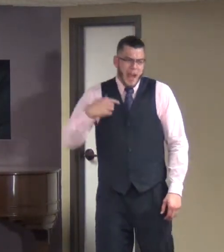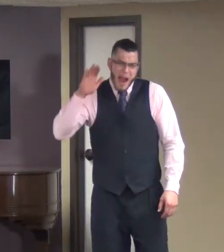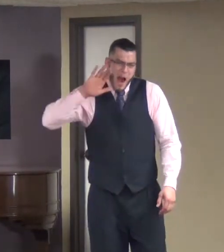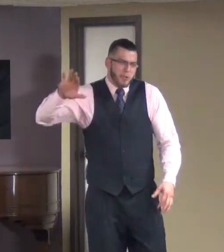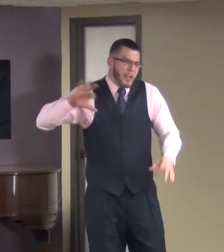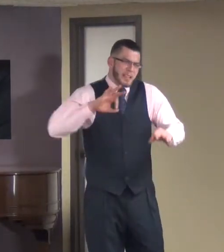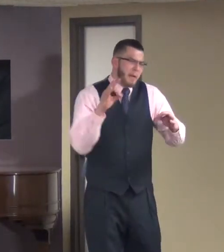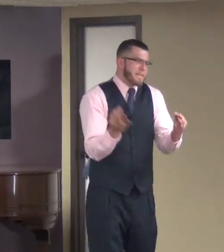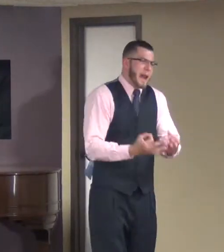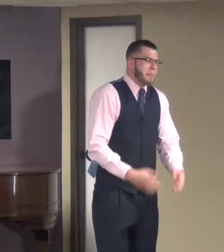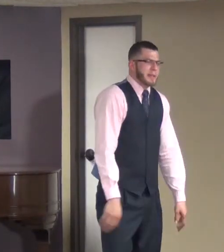I rejected my family.